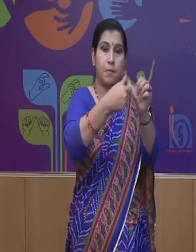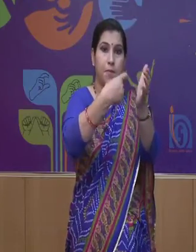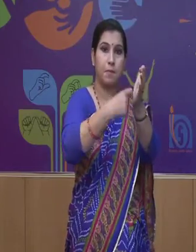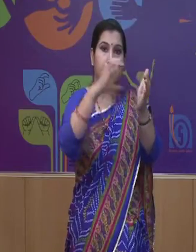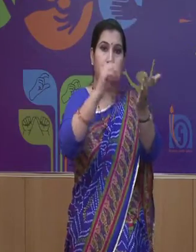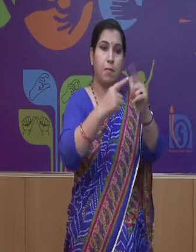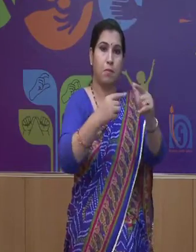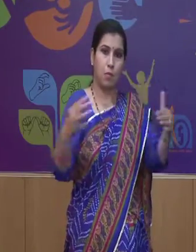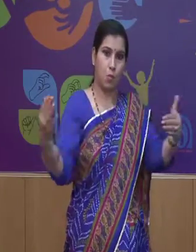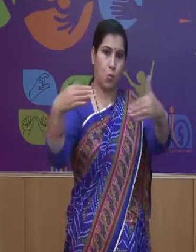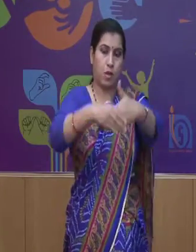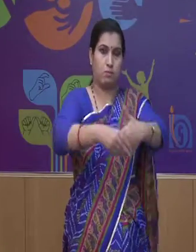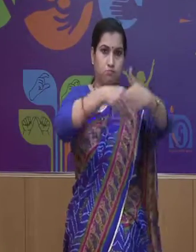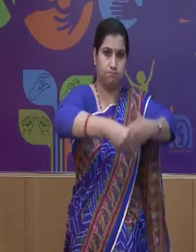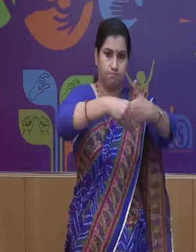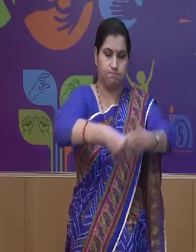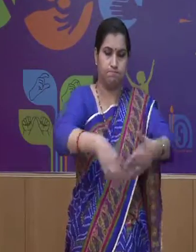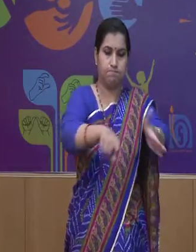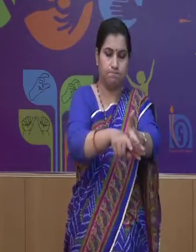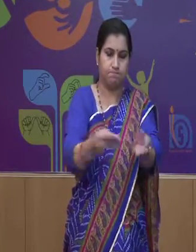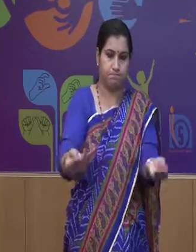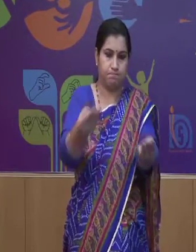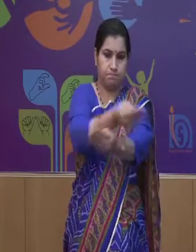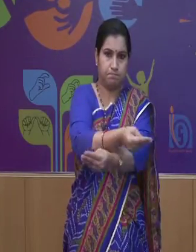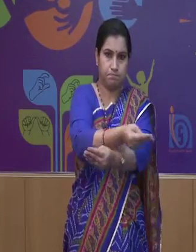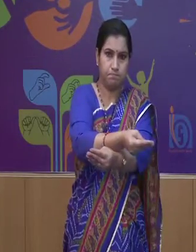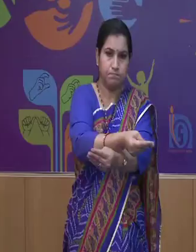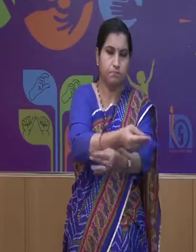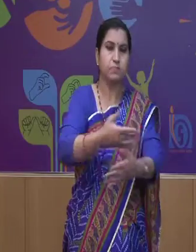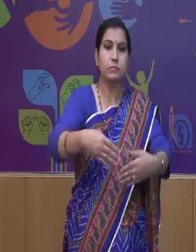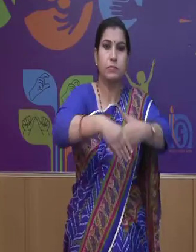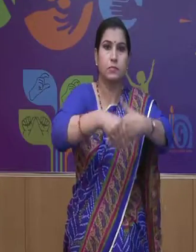that gave the right of collecting tax of the region to the Nawabs.